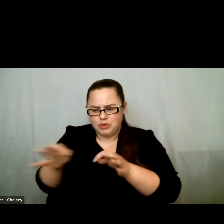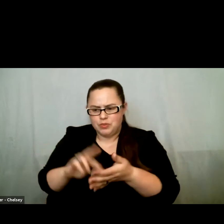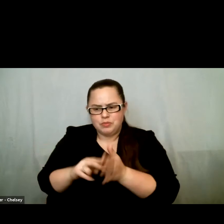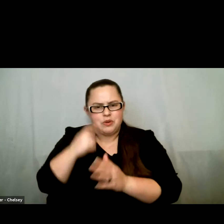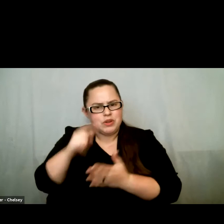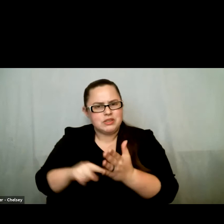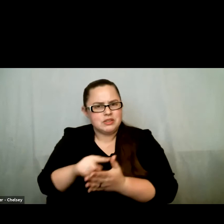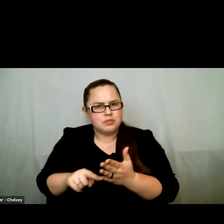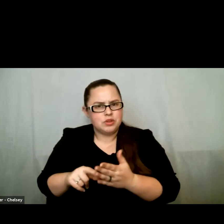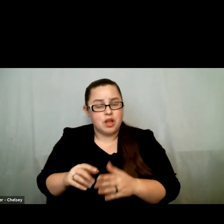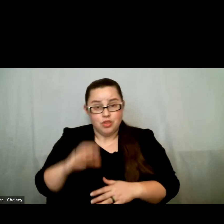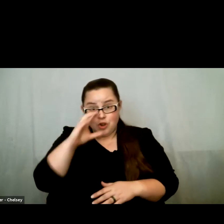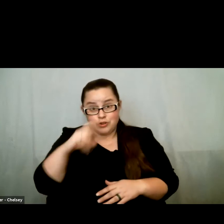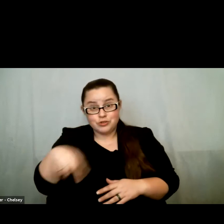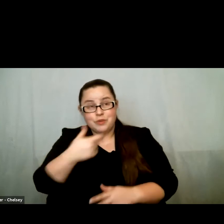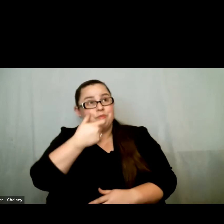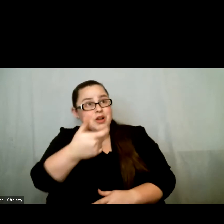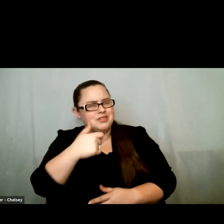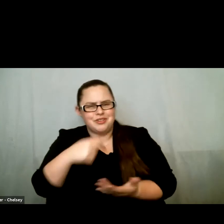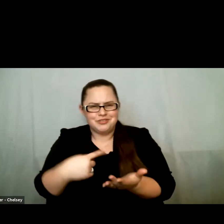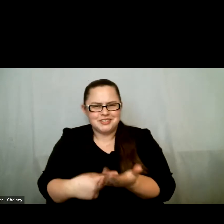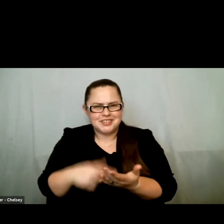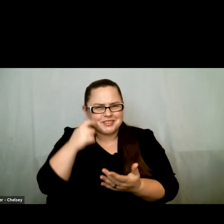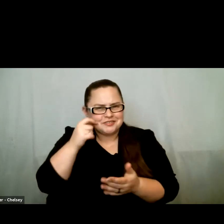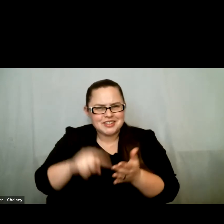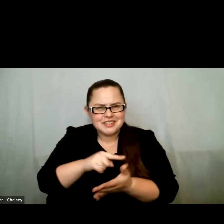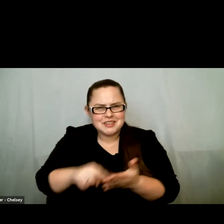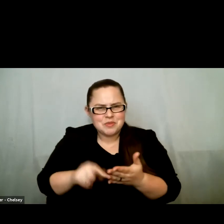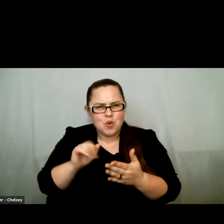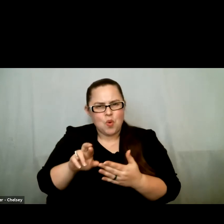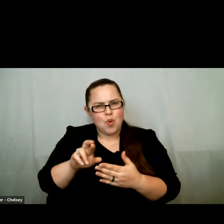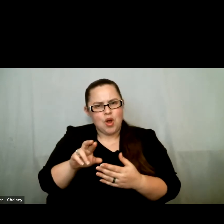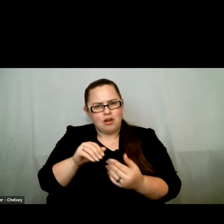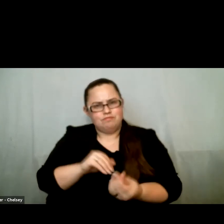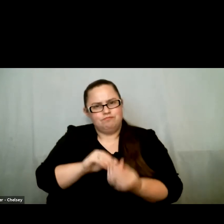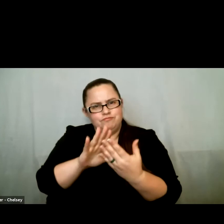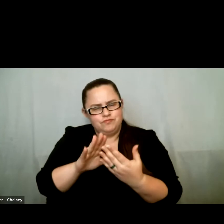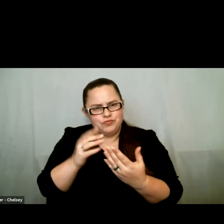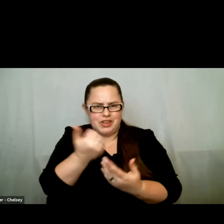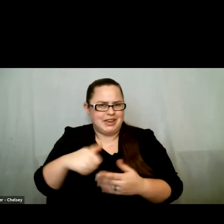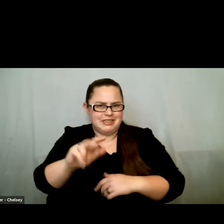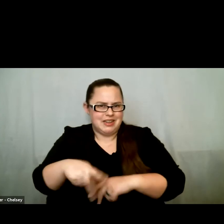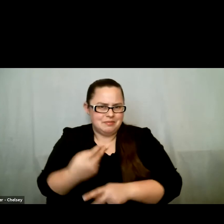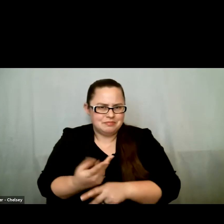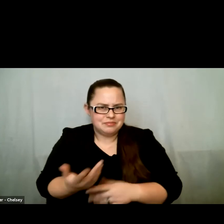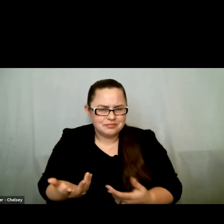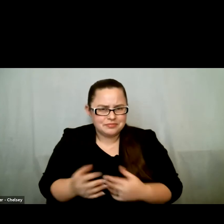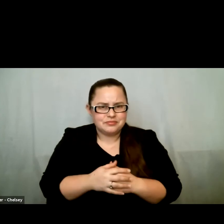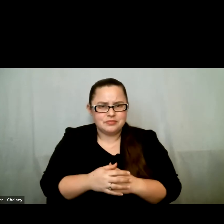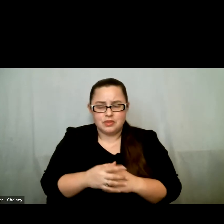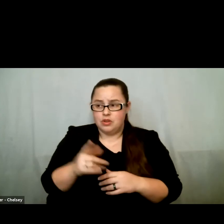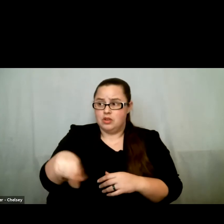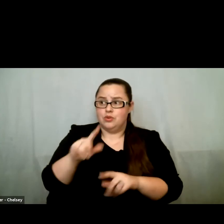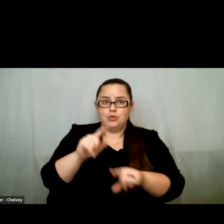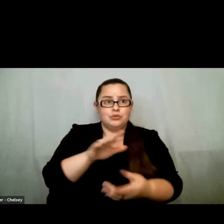they watch certainly don't discuss racism and address racism in any kind of form. At school, they were always surrounded